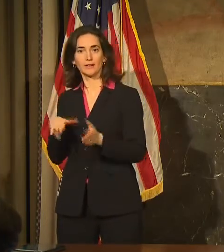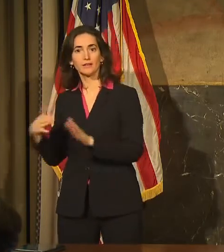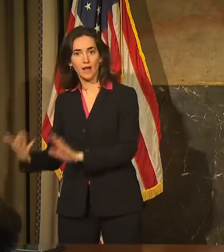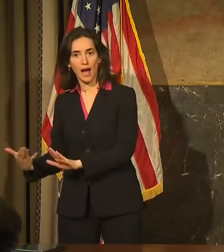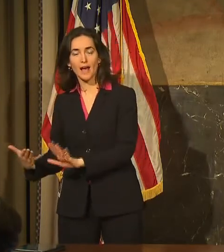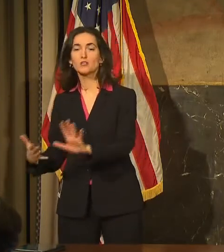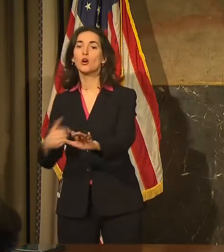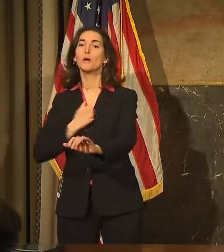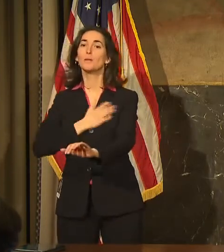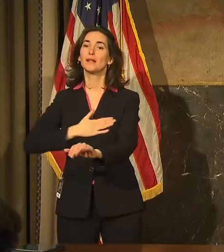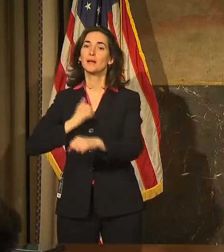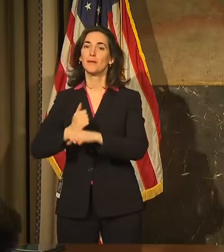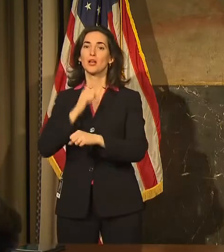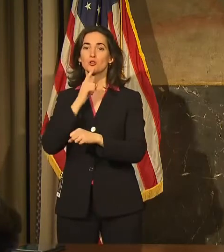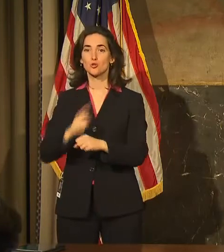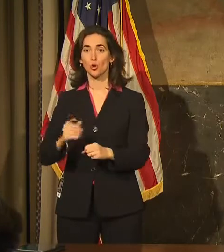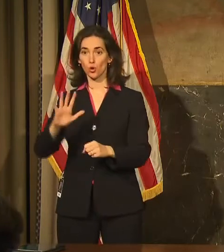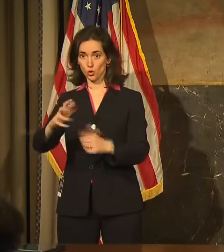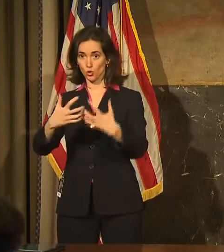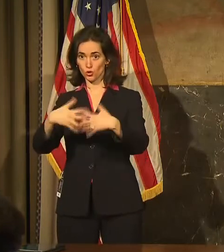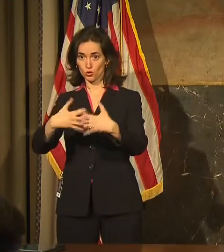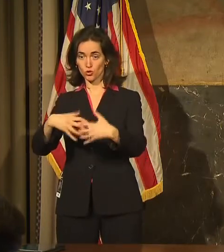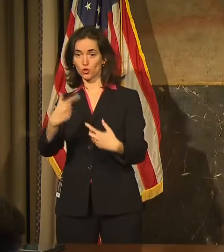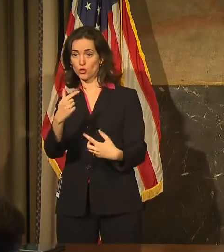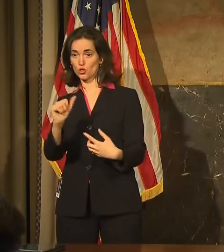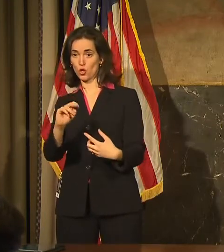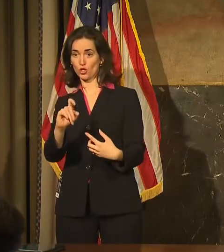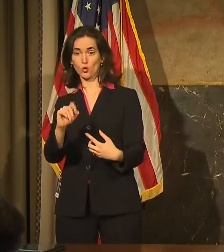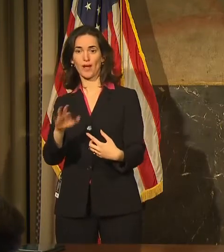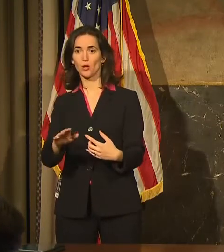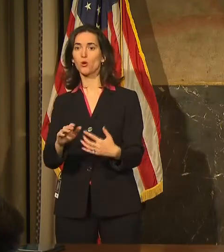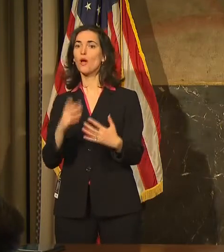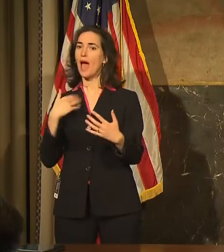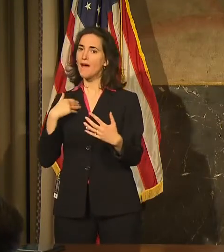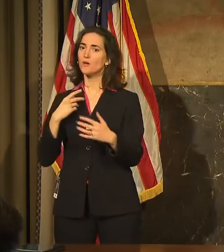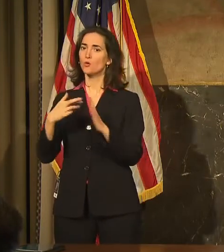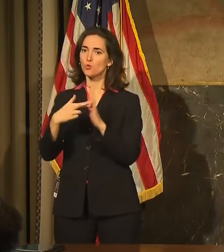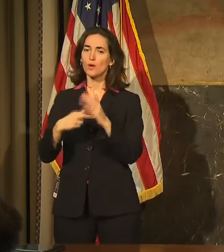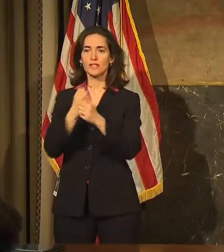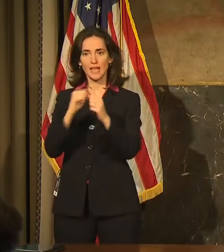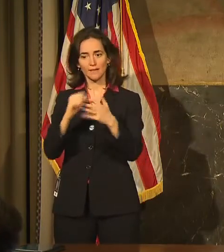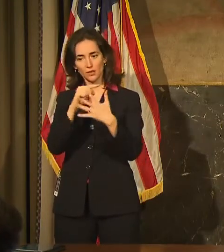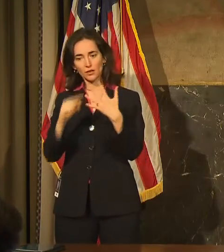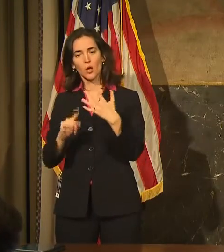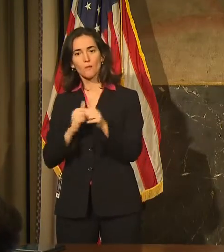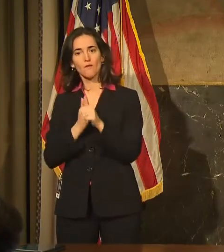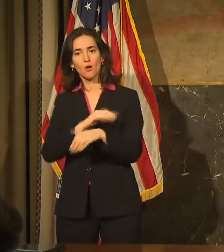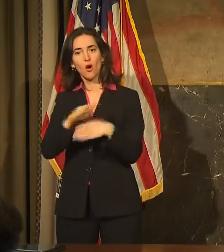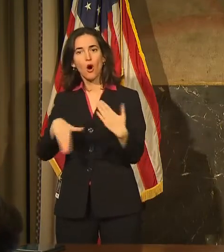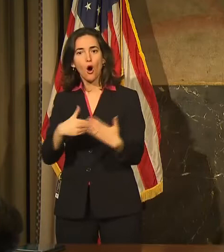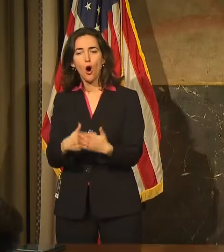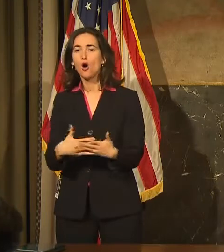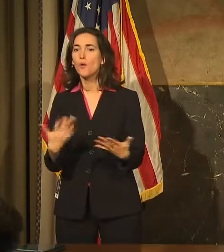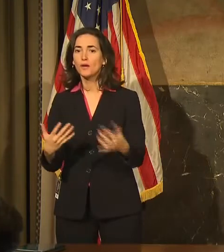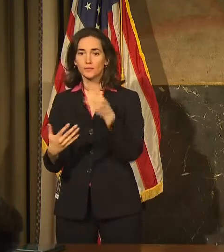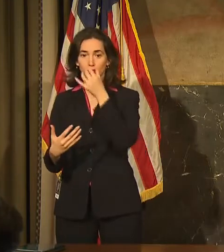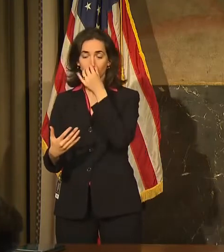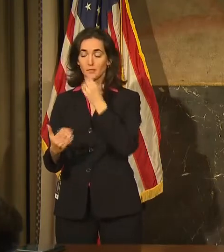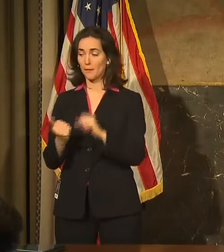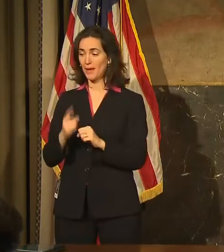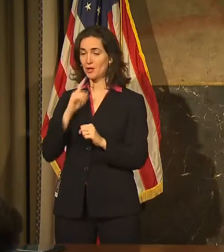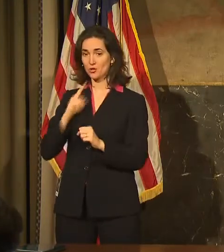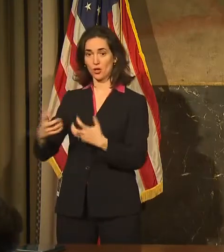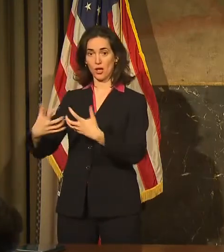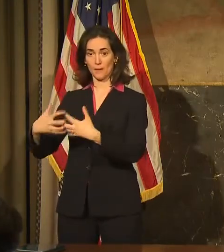if you're using a generator out there that you engage in all the safety measures, such as ensuring that that generator